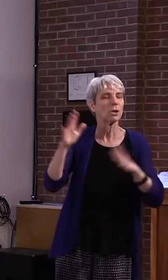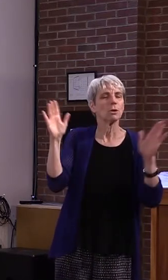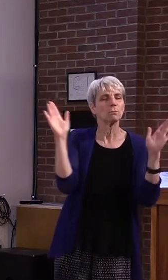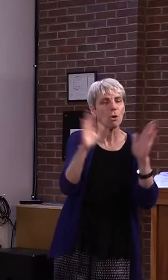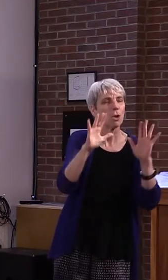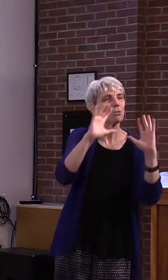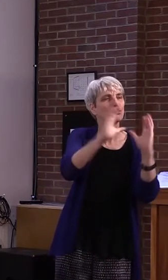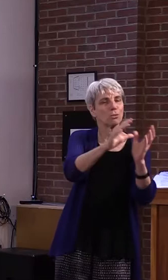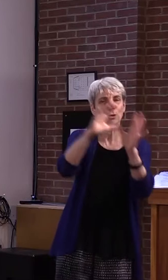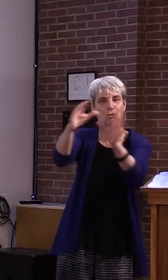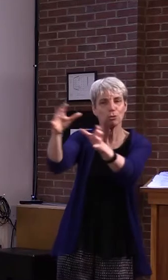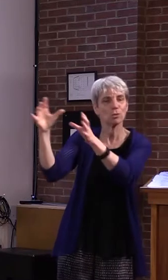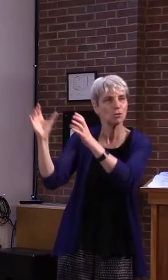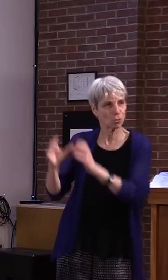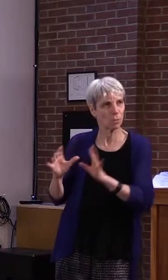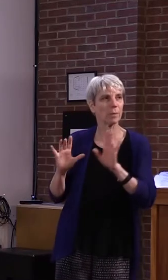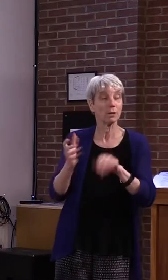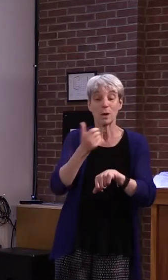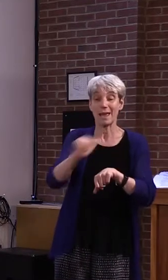groups as